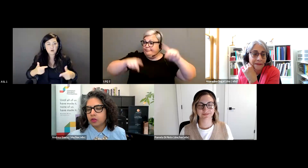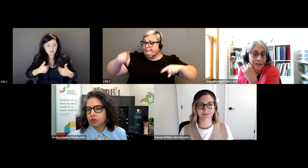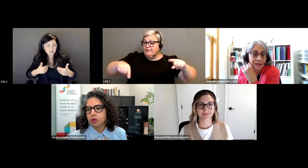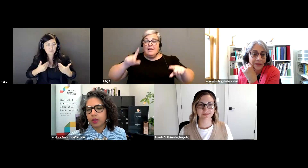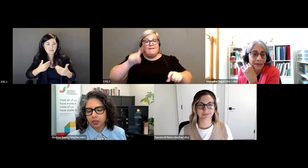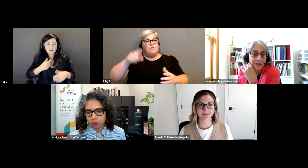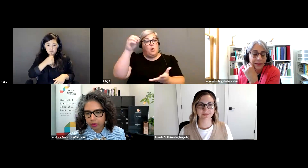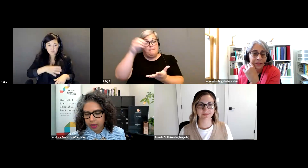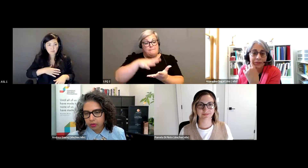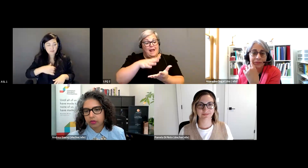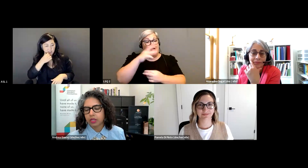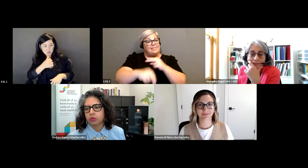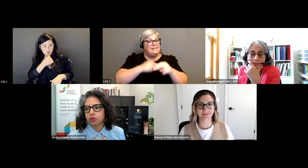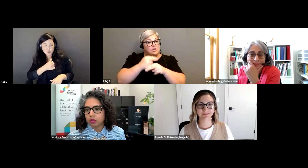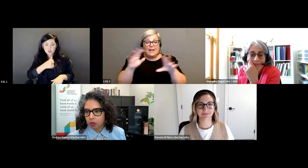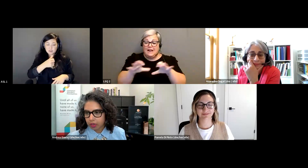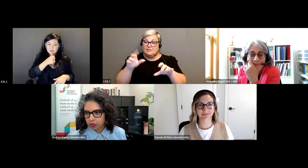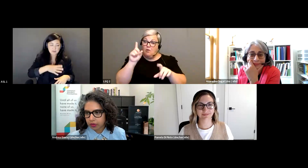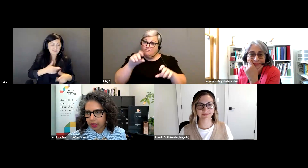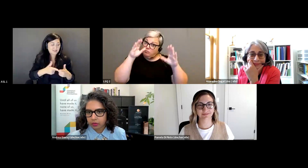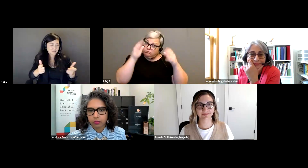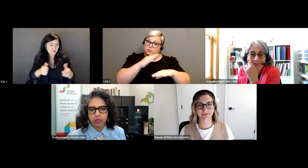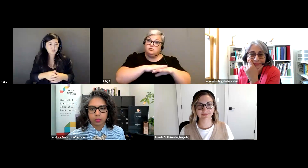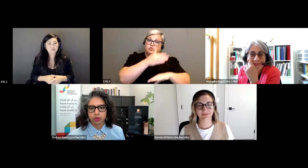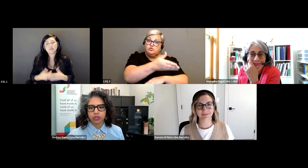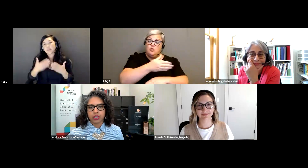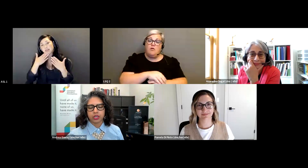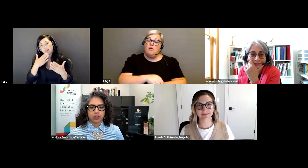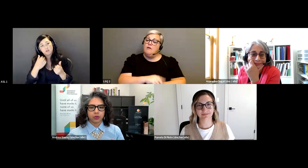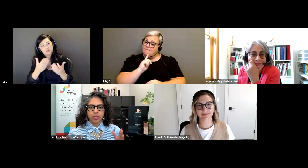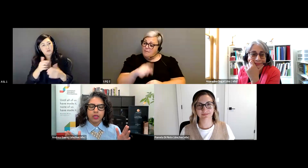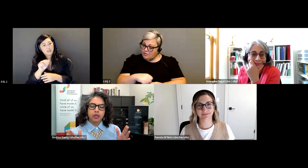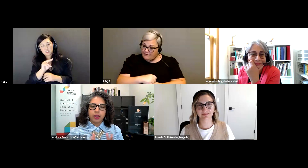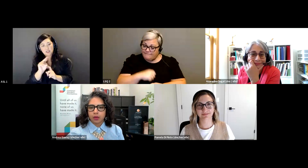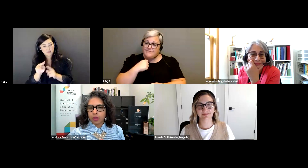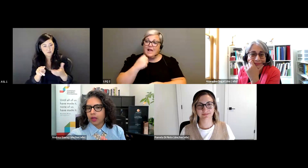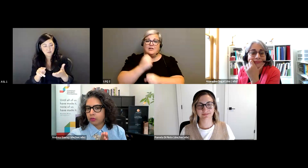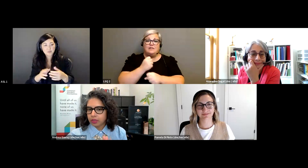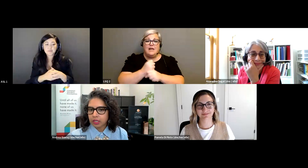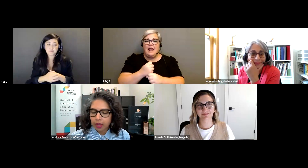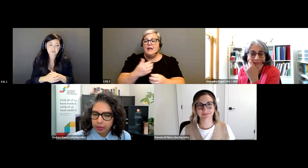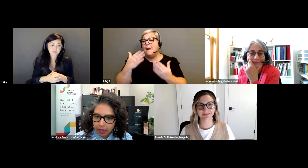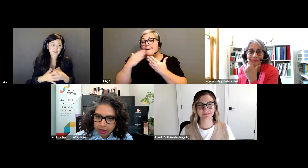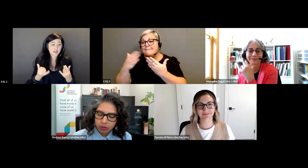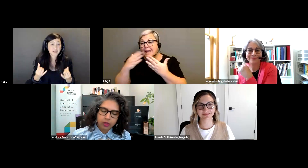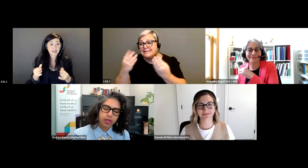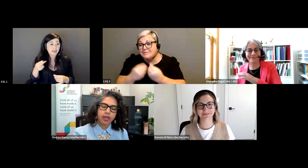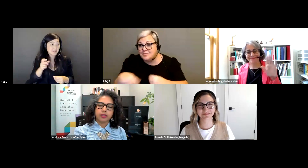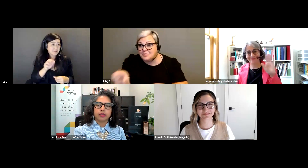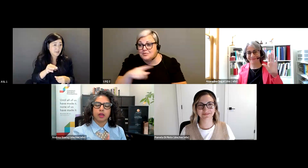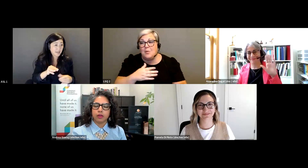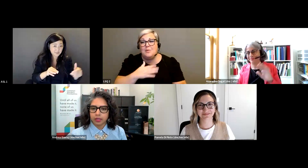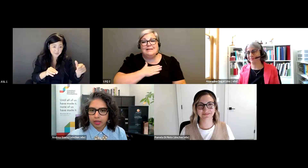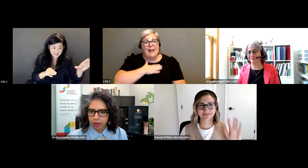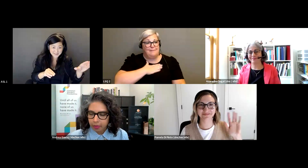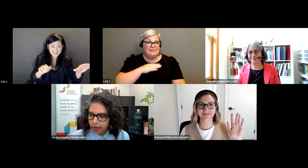Pam, Anu, you make us proud. Thank you so much for that. Really appreciate you. Now, I'll release Pam and Anu. I'll